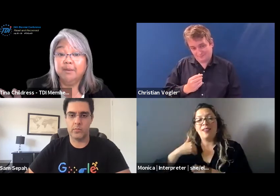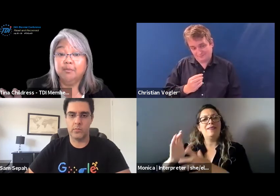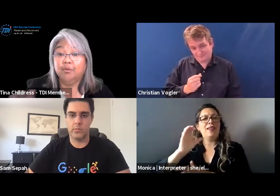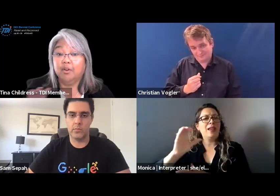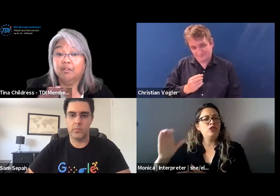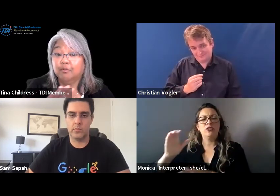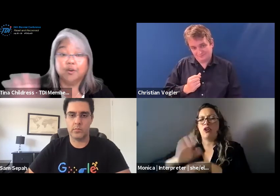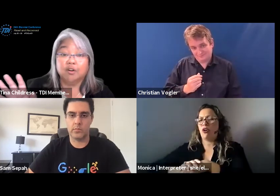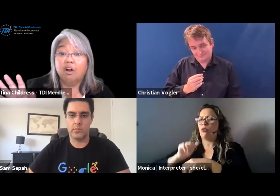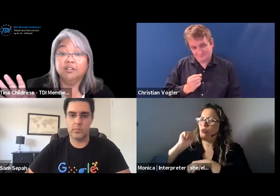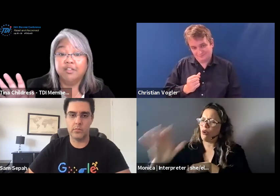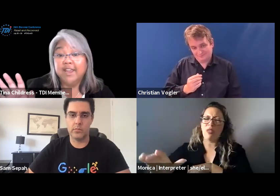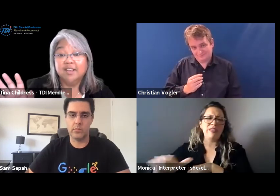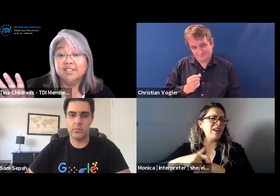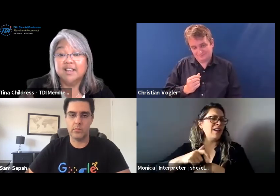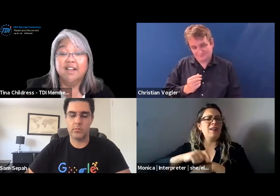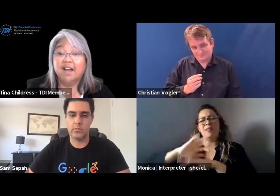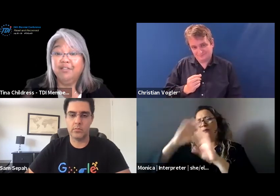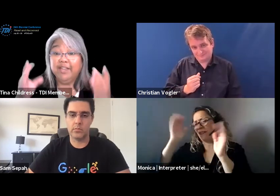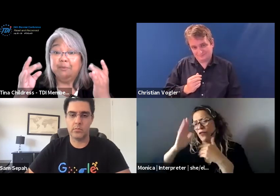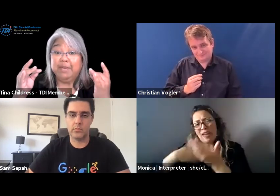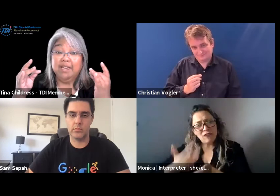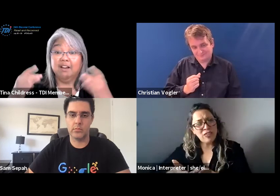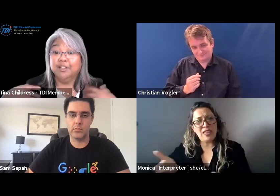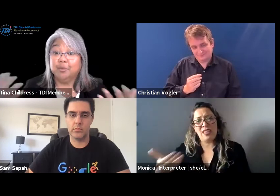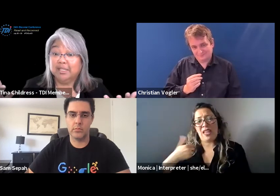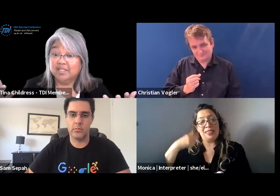time for all things, I think can be a little bit